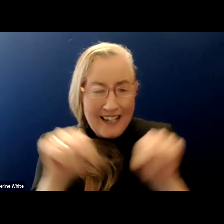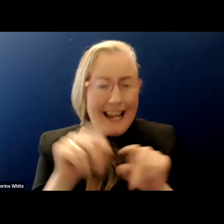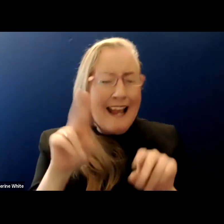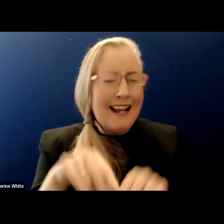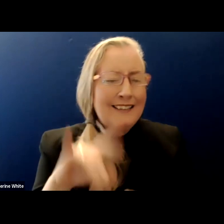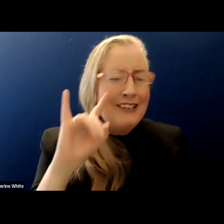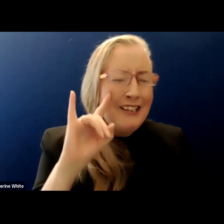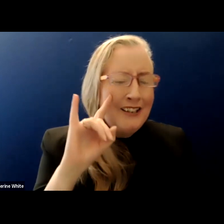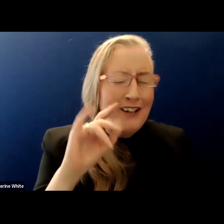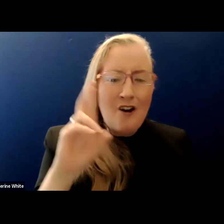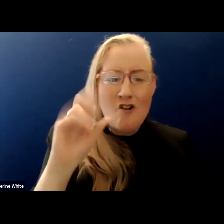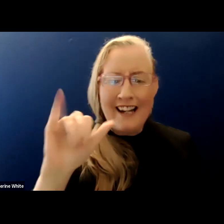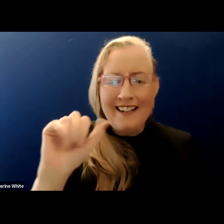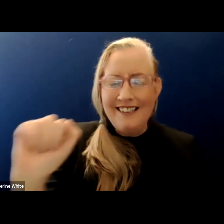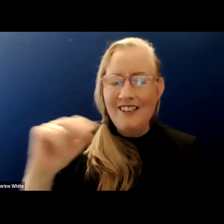voice as well.